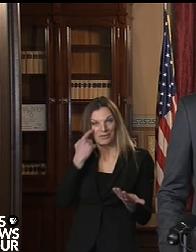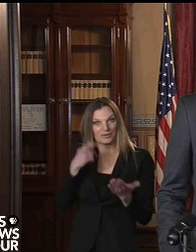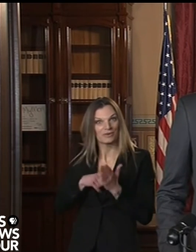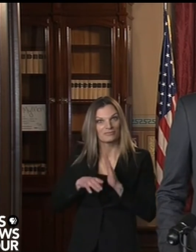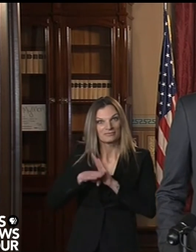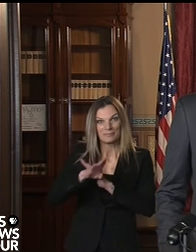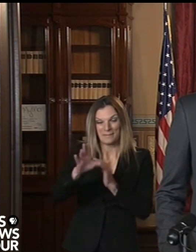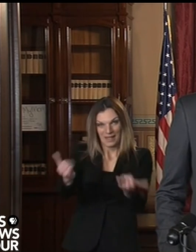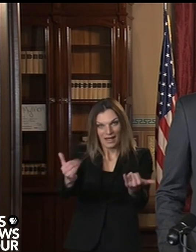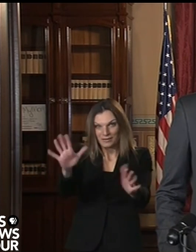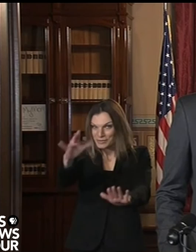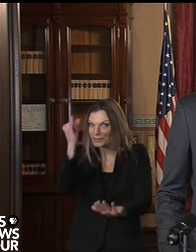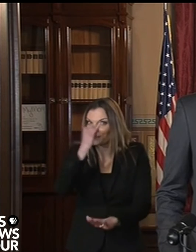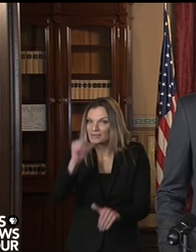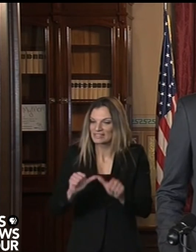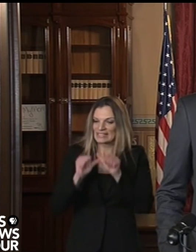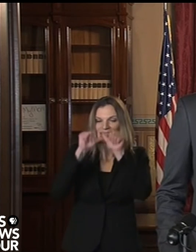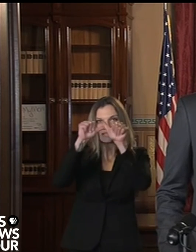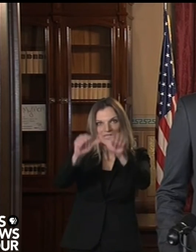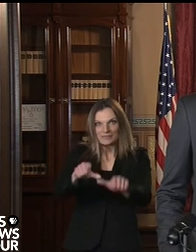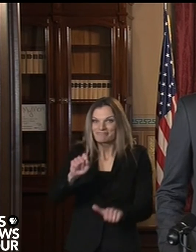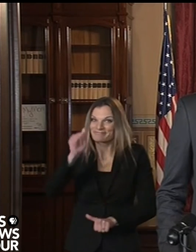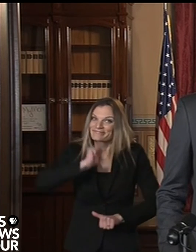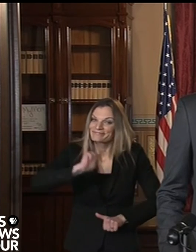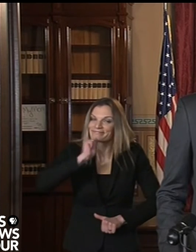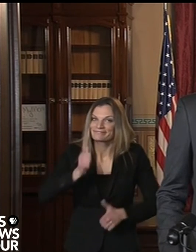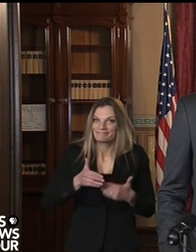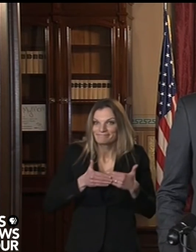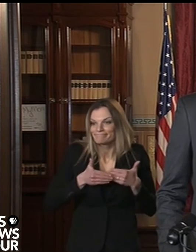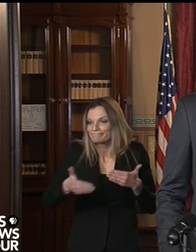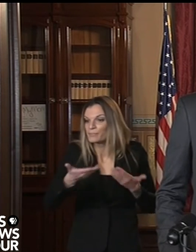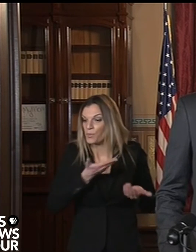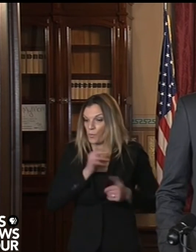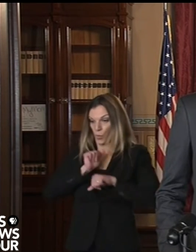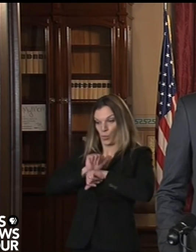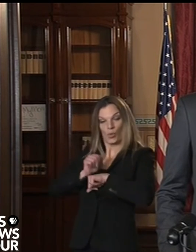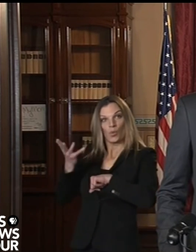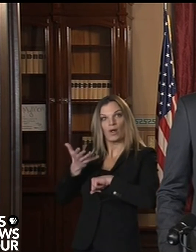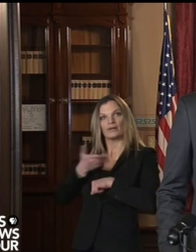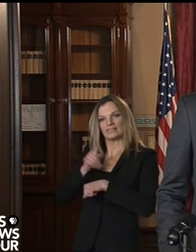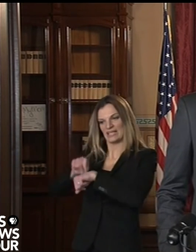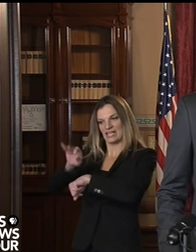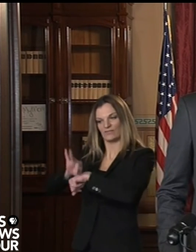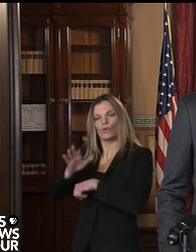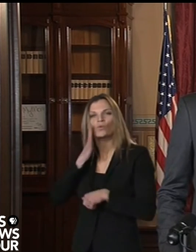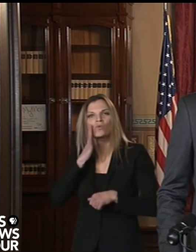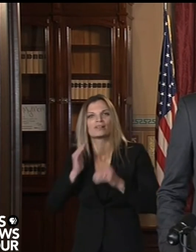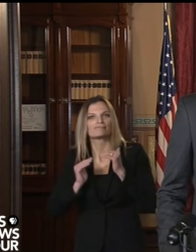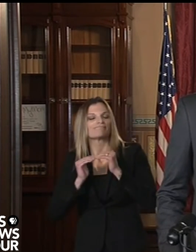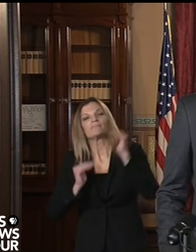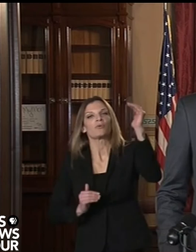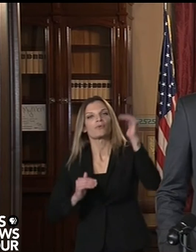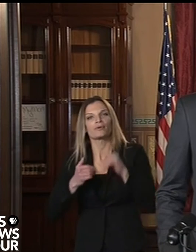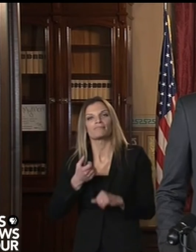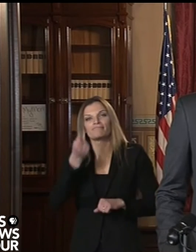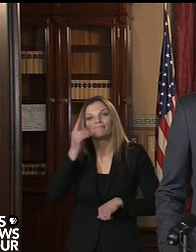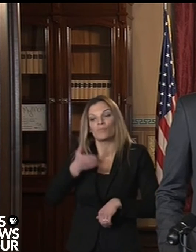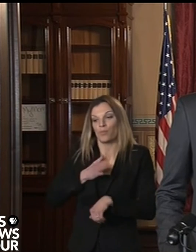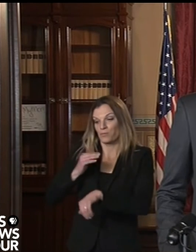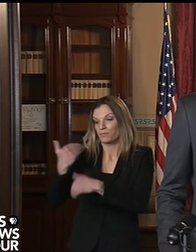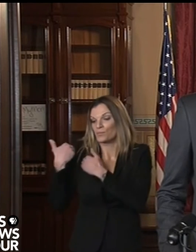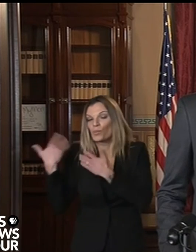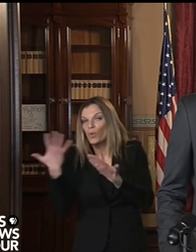than ever that we continue the work of the Task Force on Racial Disparities. This task force is dedicated to